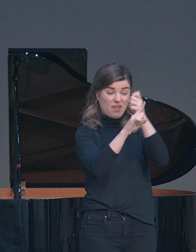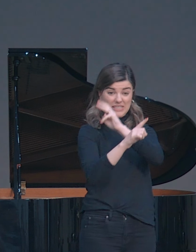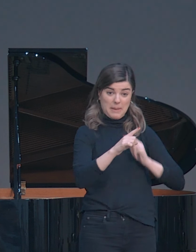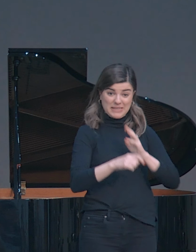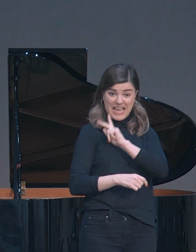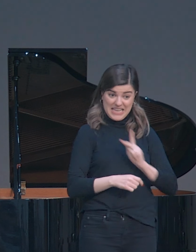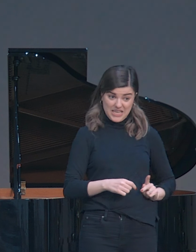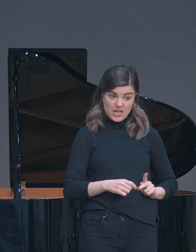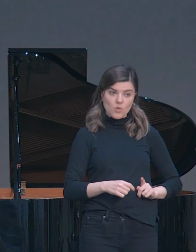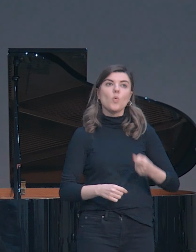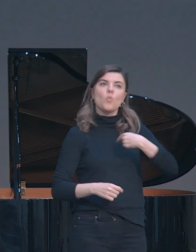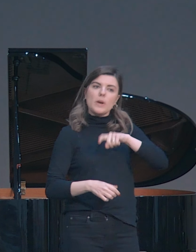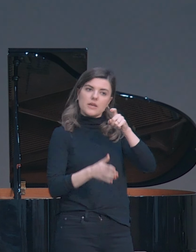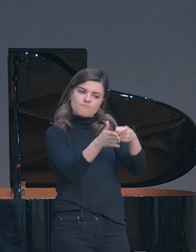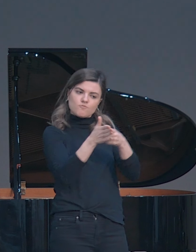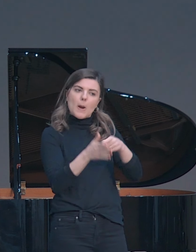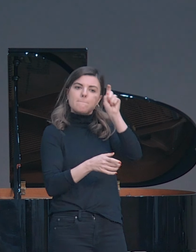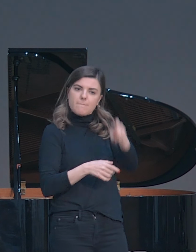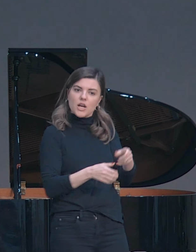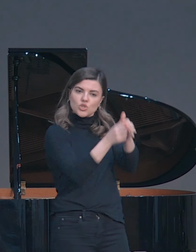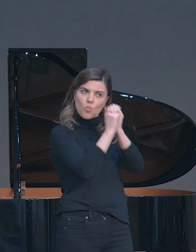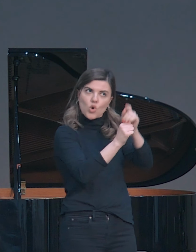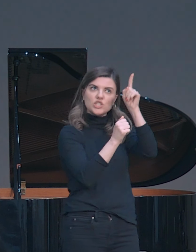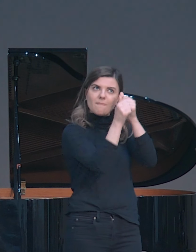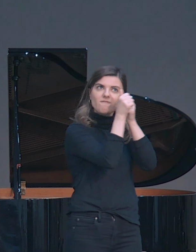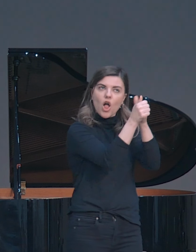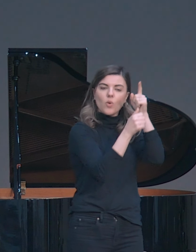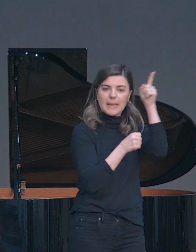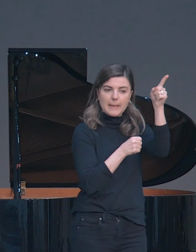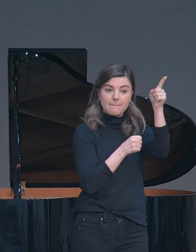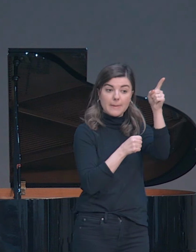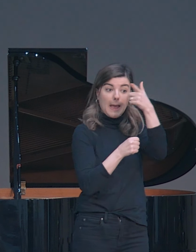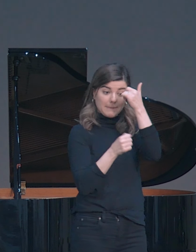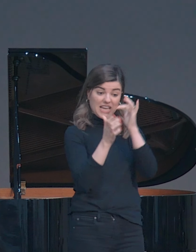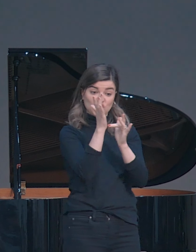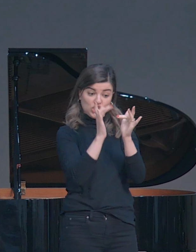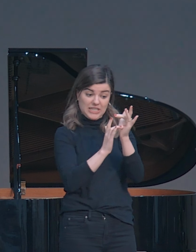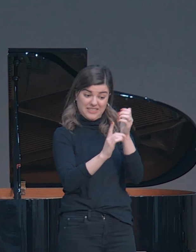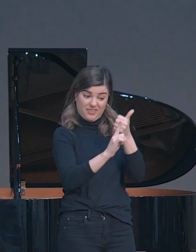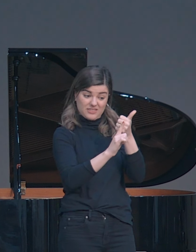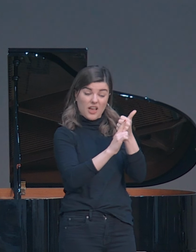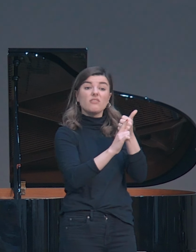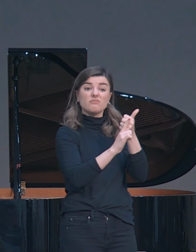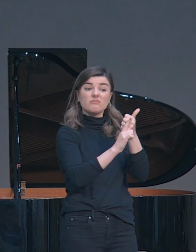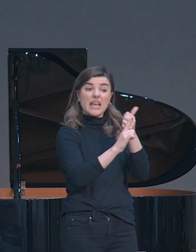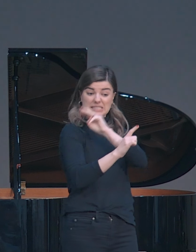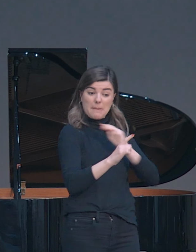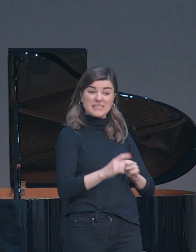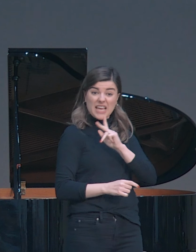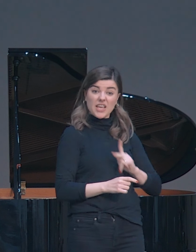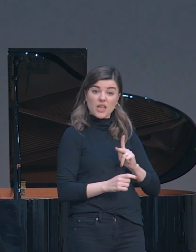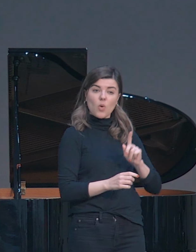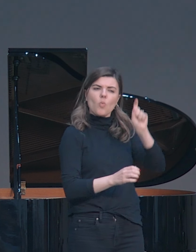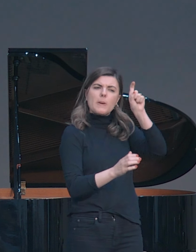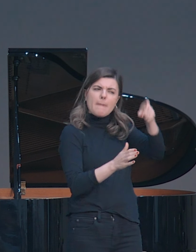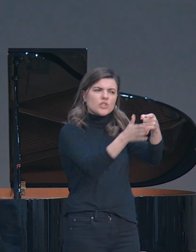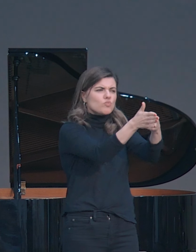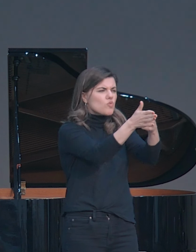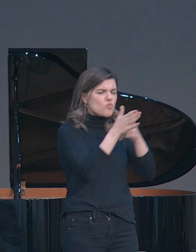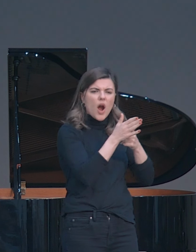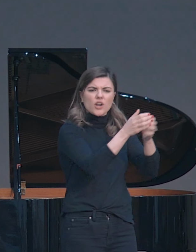we must worship and follow Him. Because Jesus is the Messiah King, we must